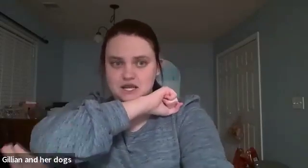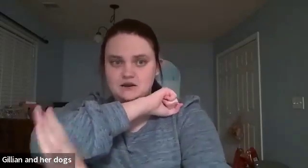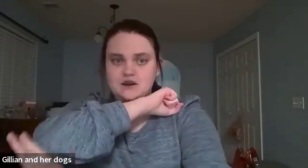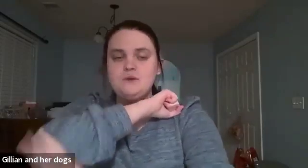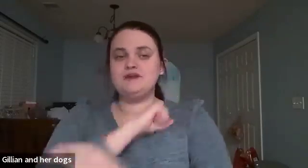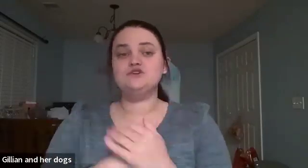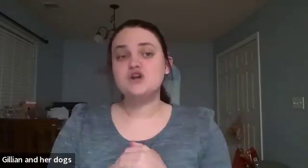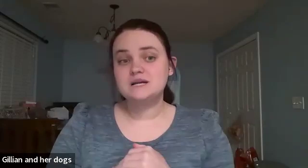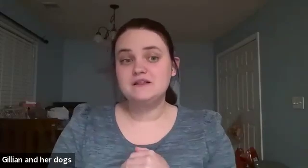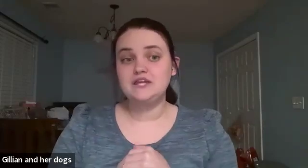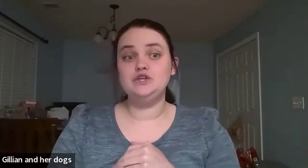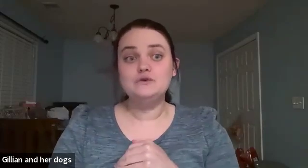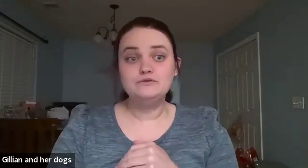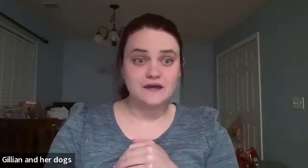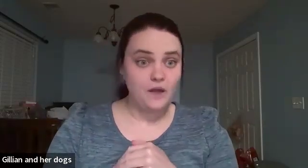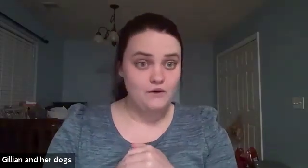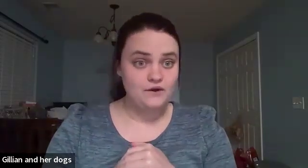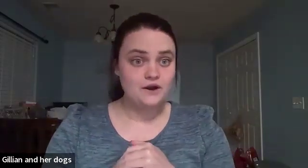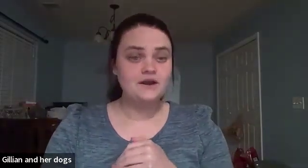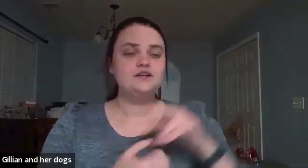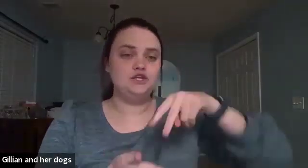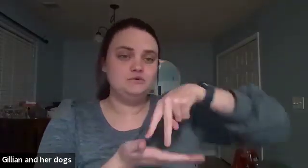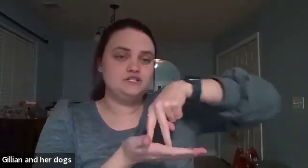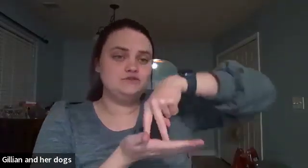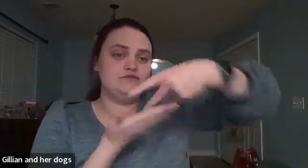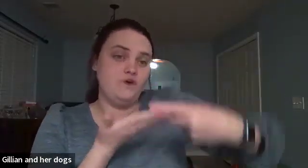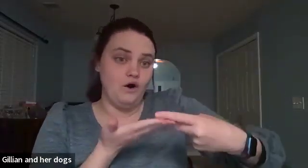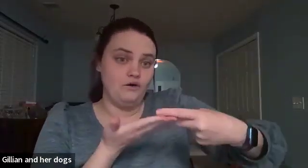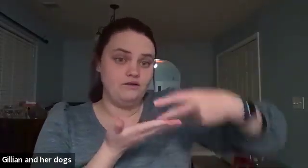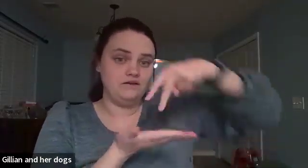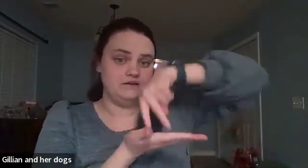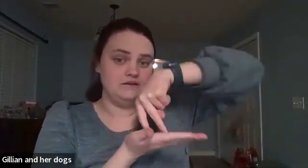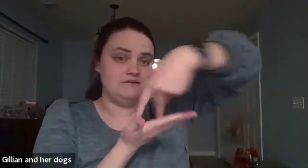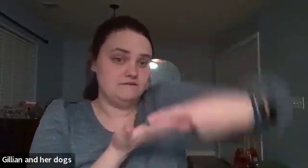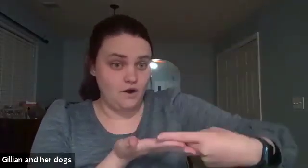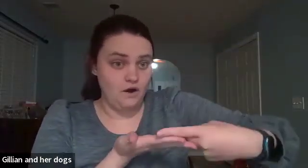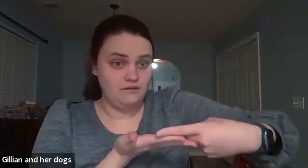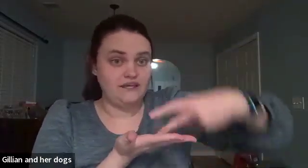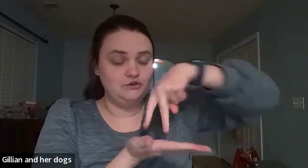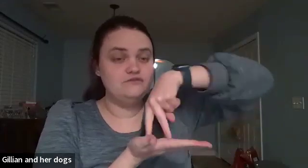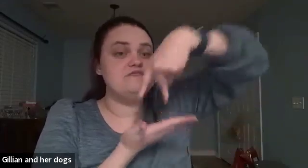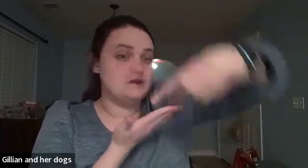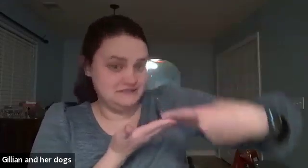there. But if you're talking about like you fell over, you would do fall, fall, like you fell